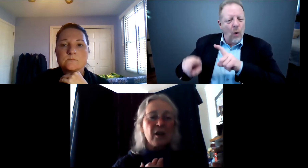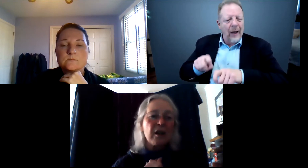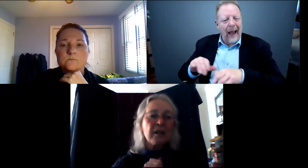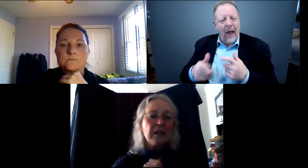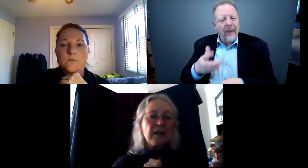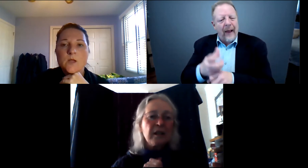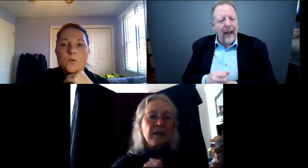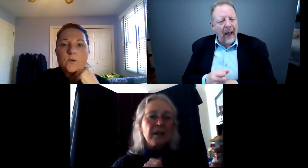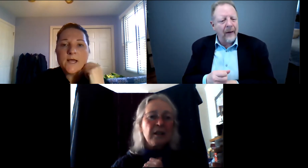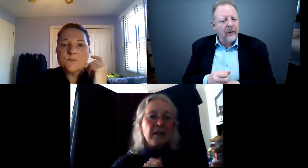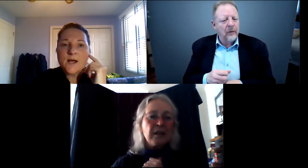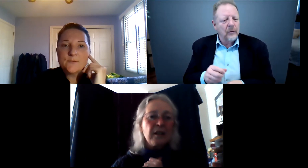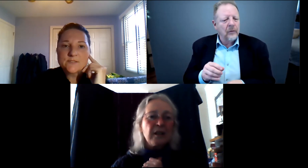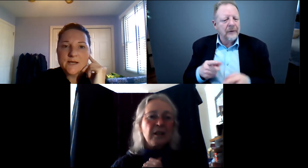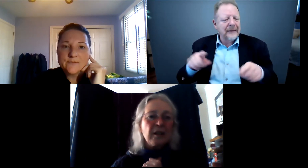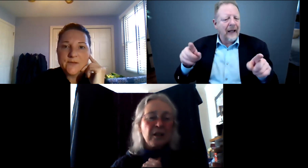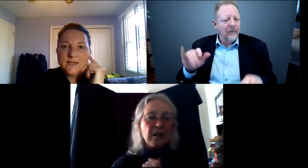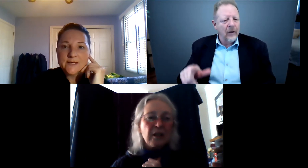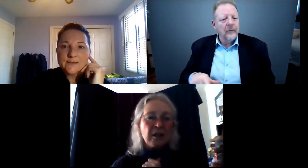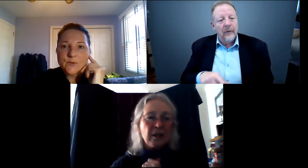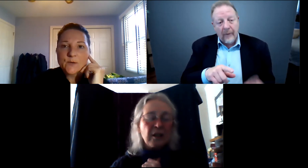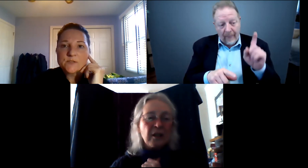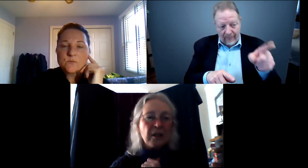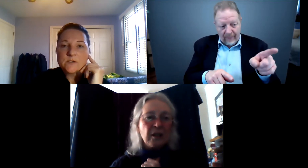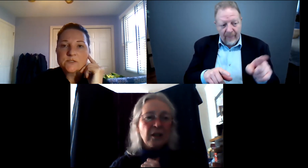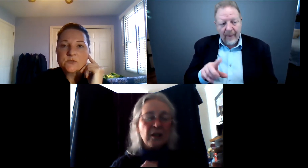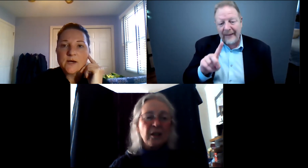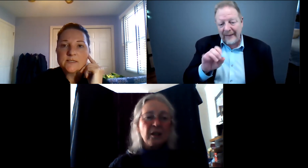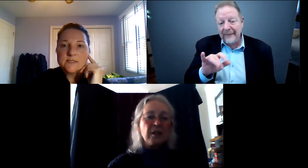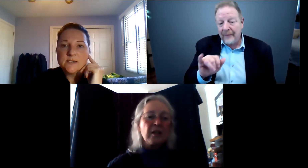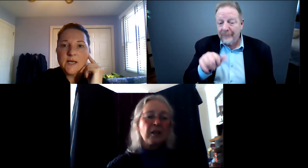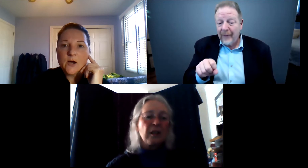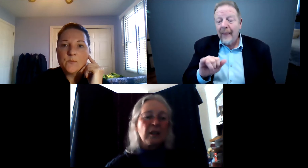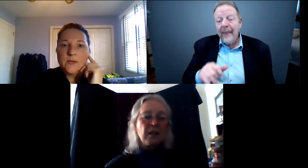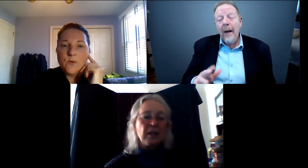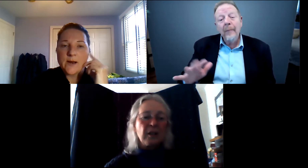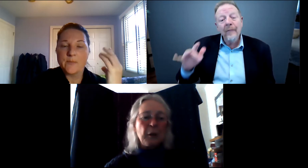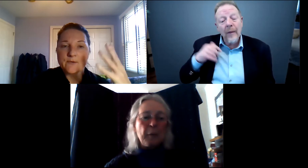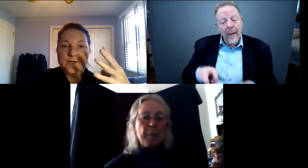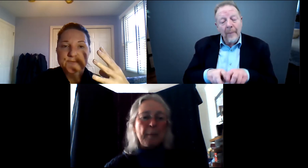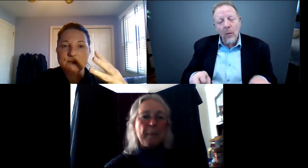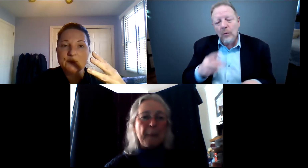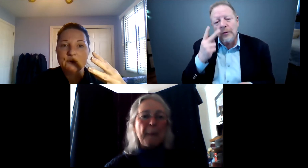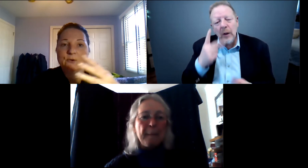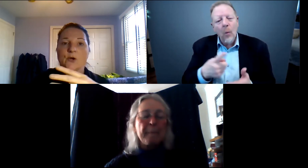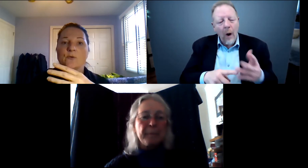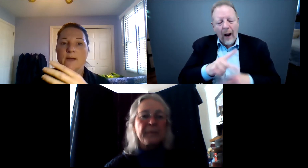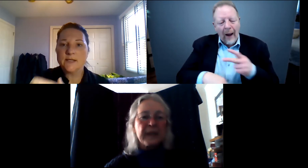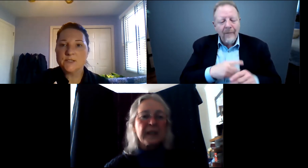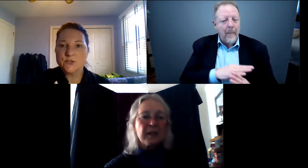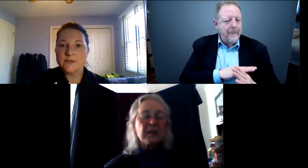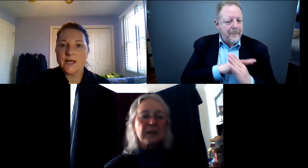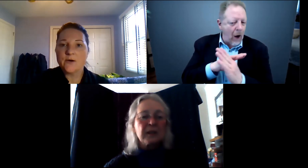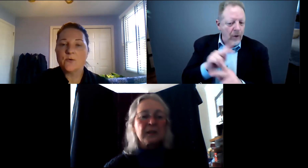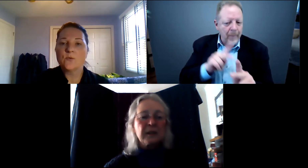got where they are? Well, that's what I was kind of thinking, that the purpose was to try to see how people, what barriers people